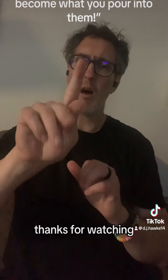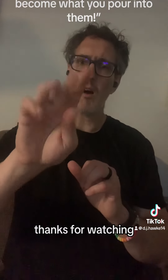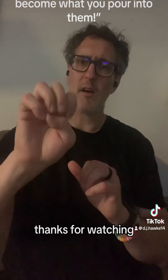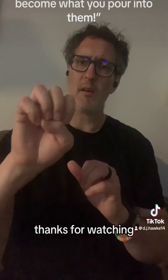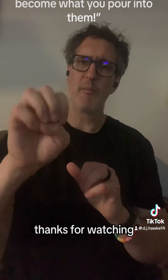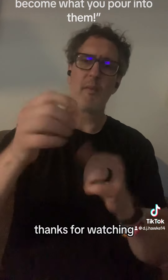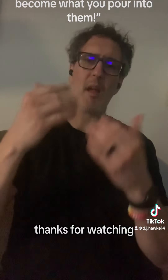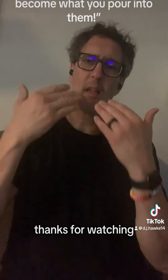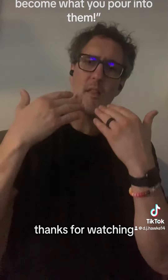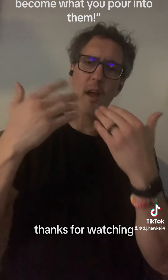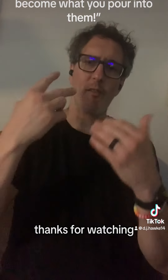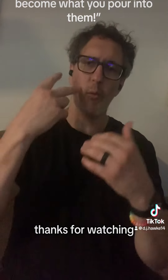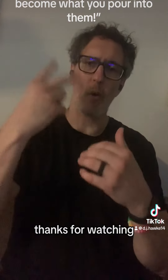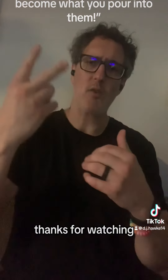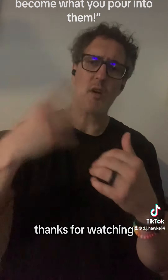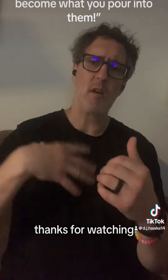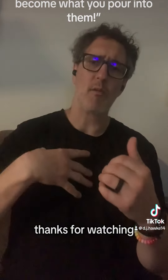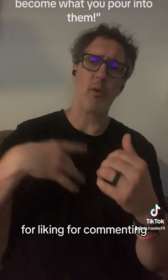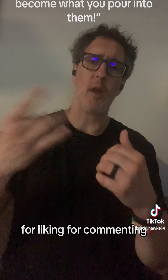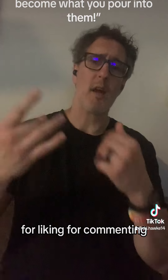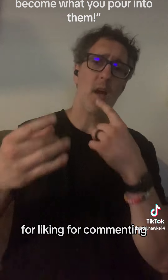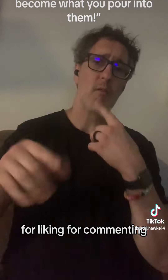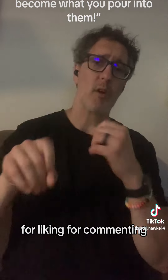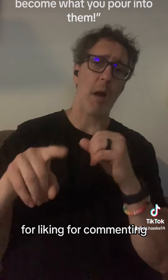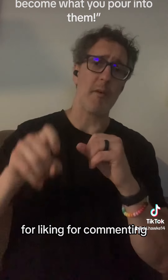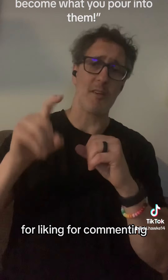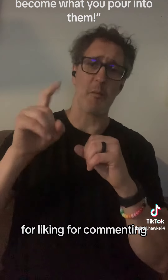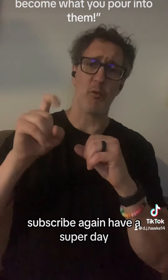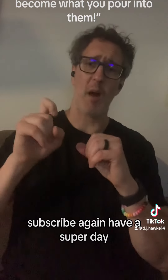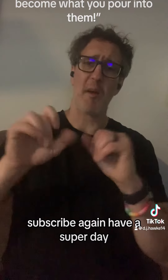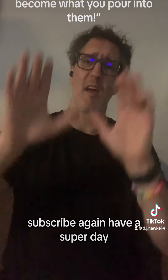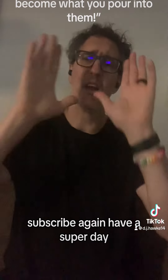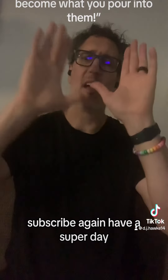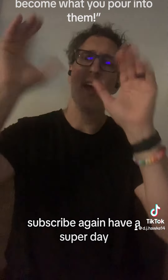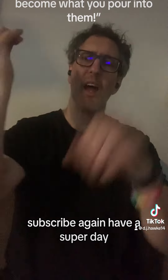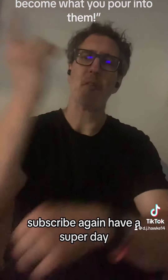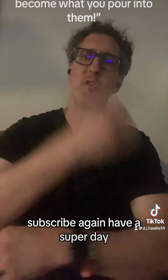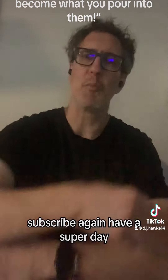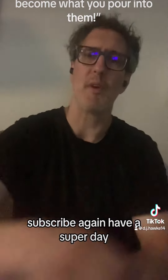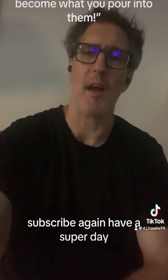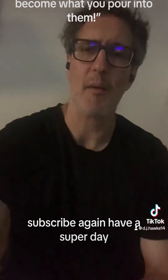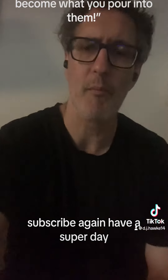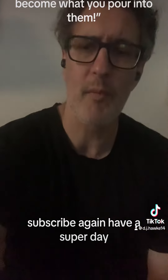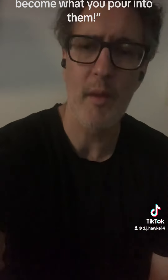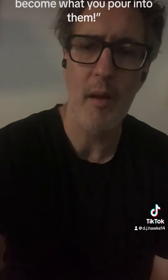Hawk. Thank you for watching, for liking, for commenting, subscribing, and have a super day.